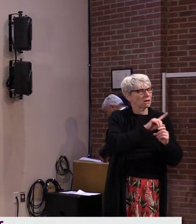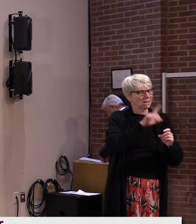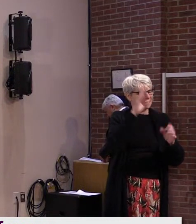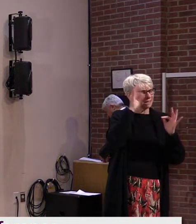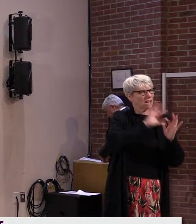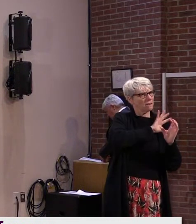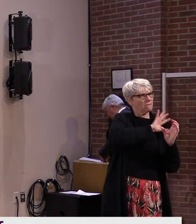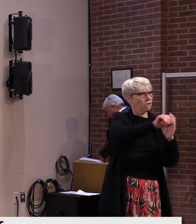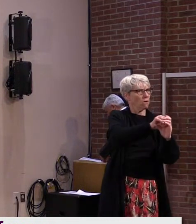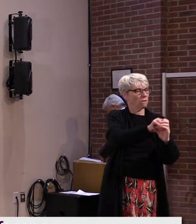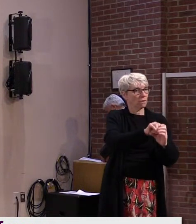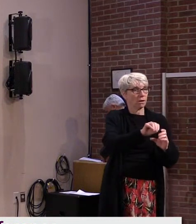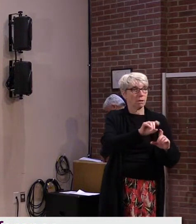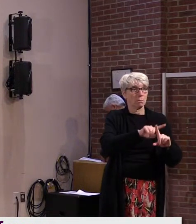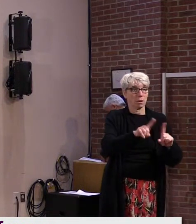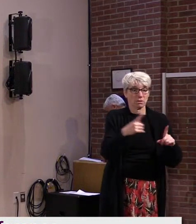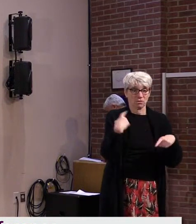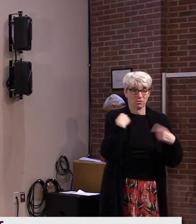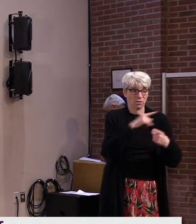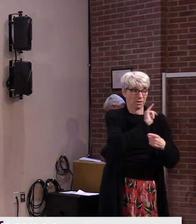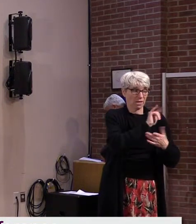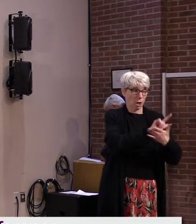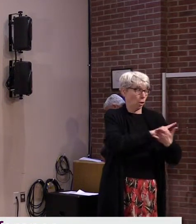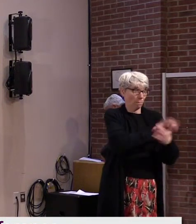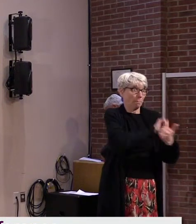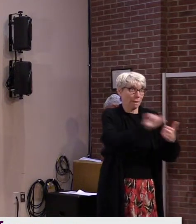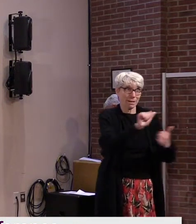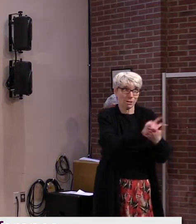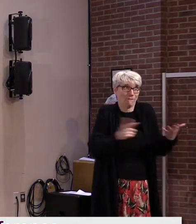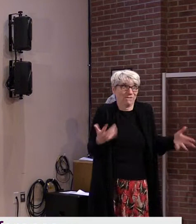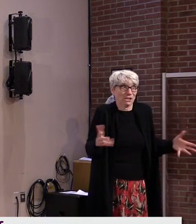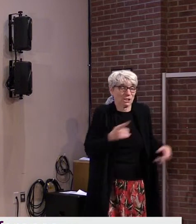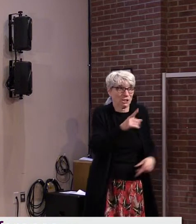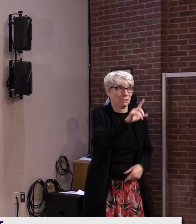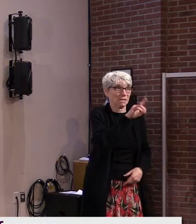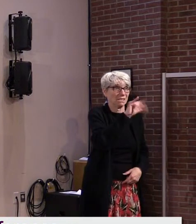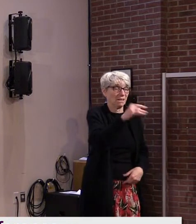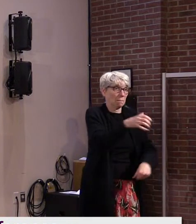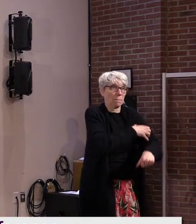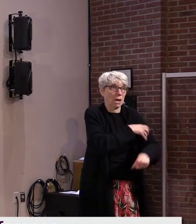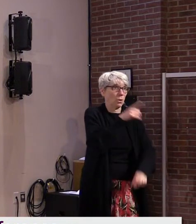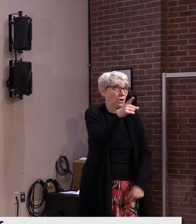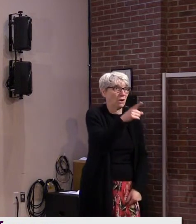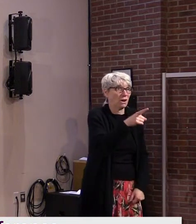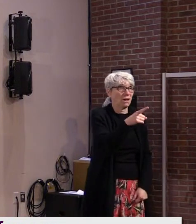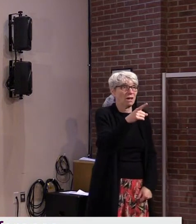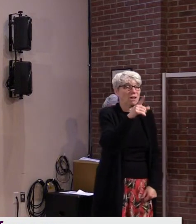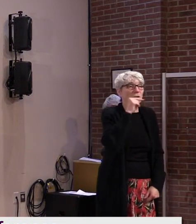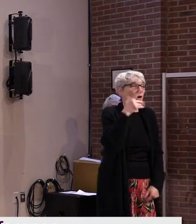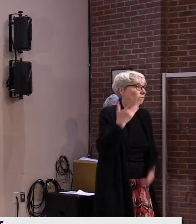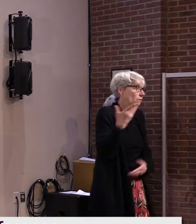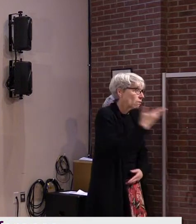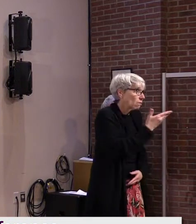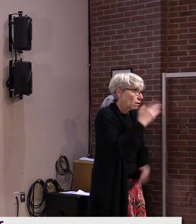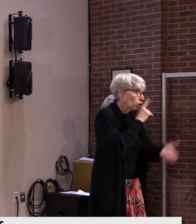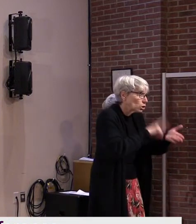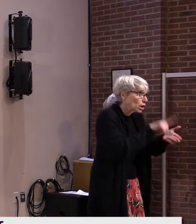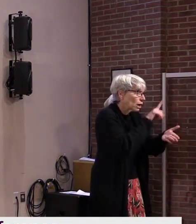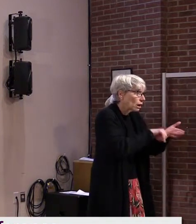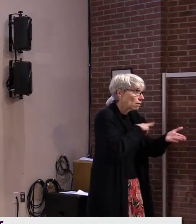but the way the legislation was written, they don't have to come back and get approval from the legislature.